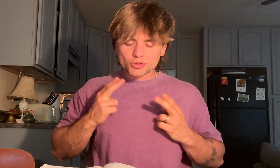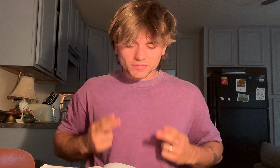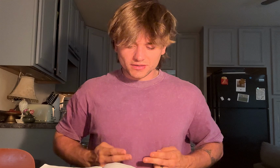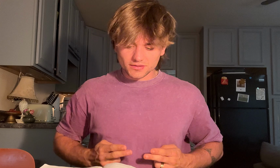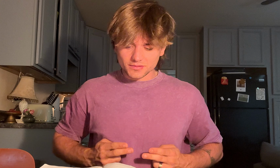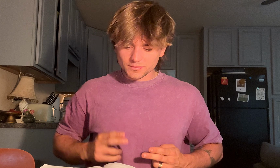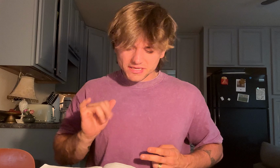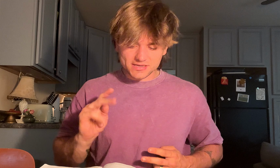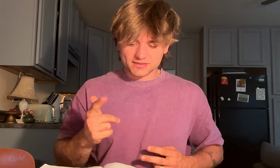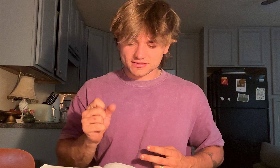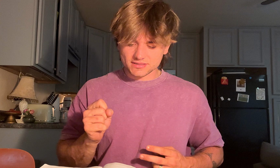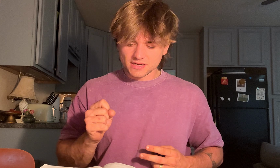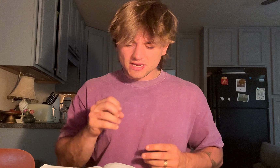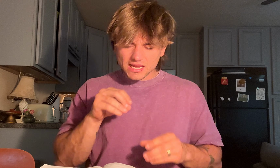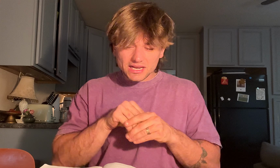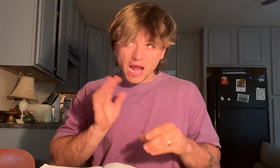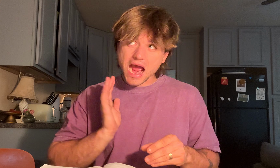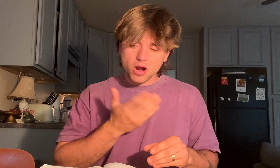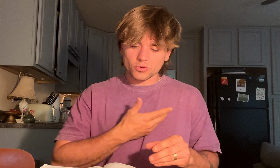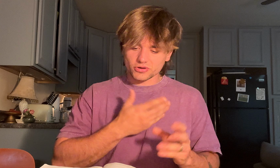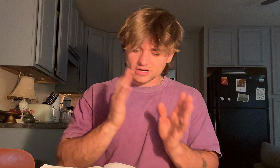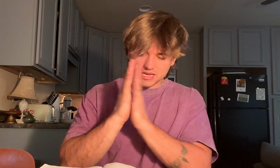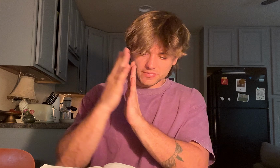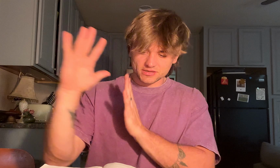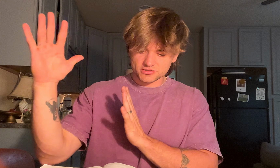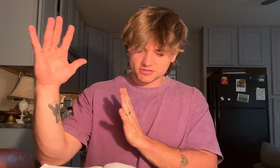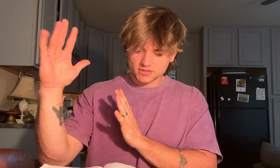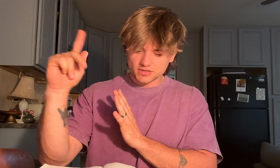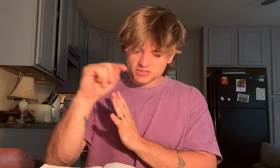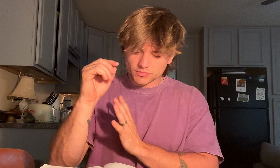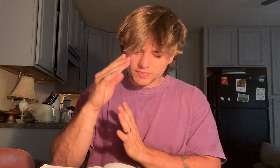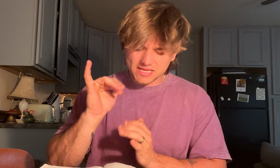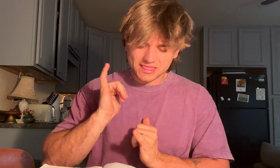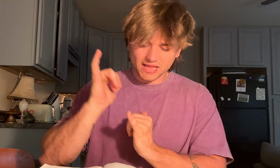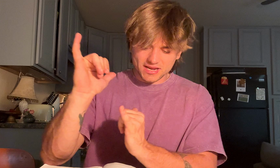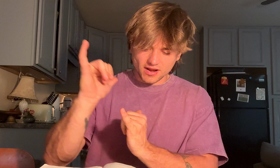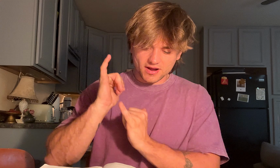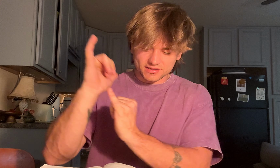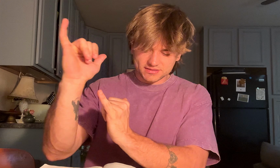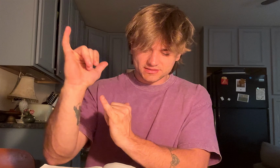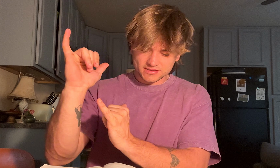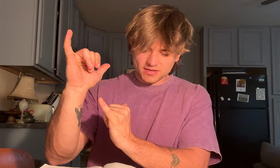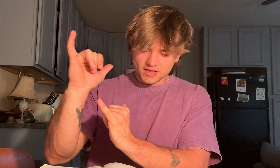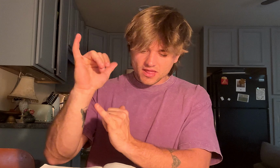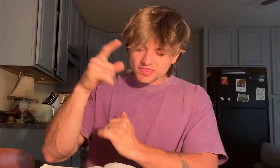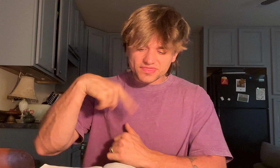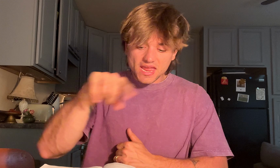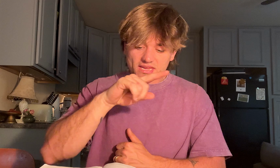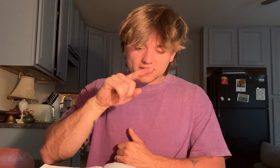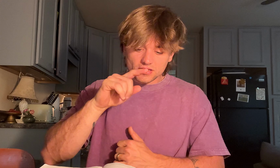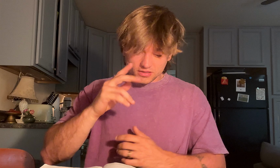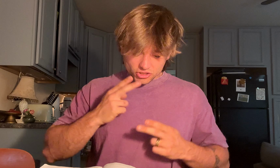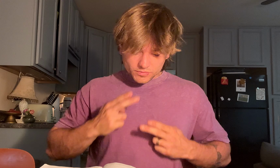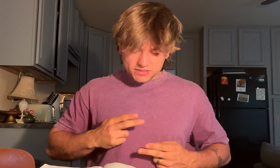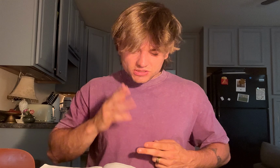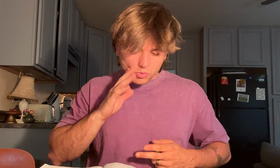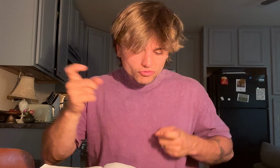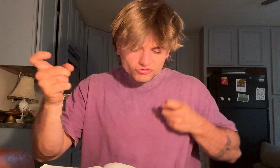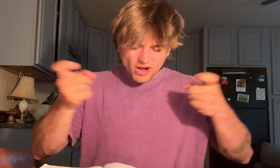human beings in our image, to be like us. They, humans, will